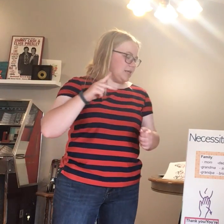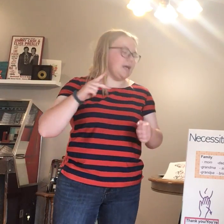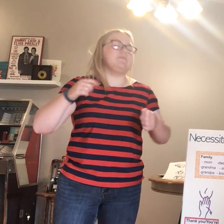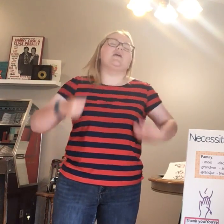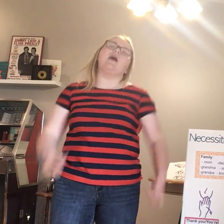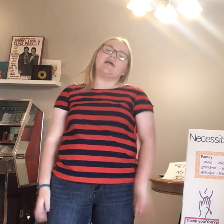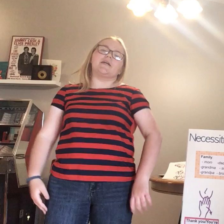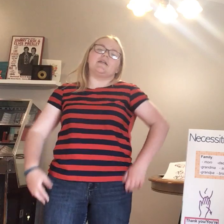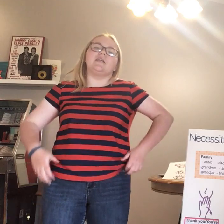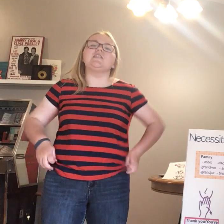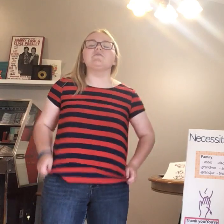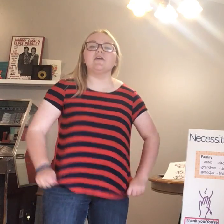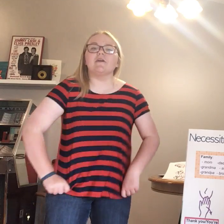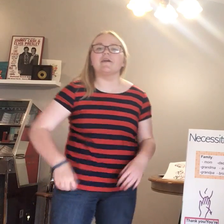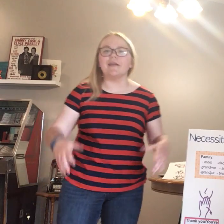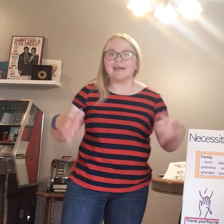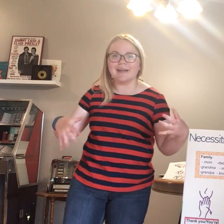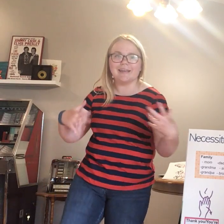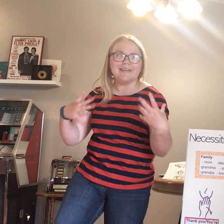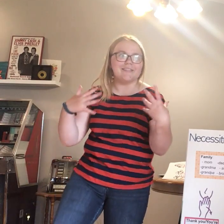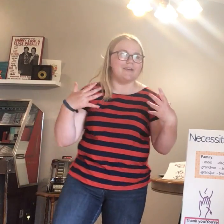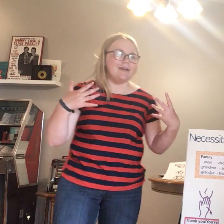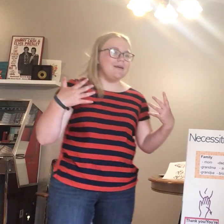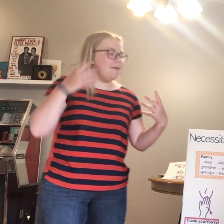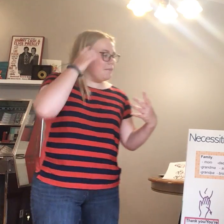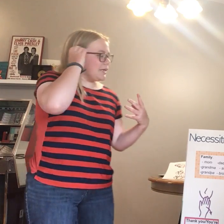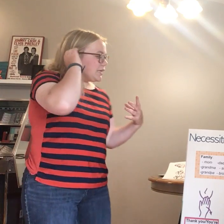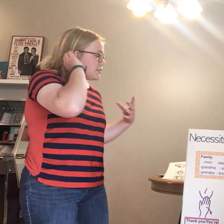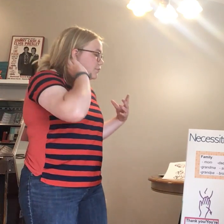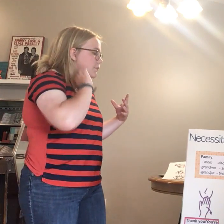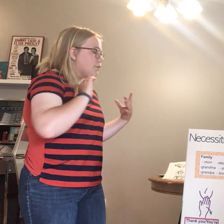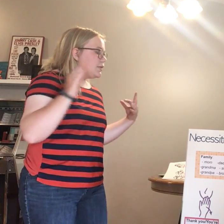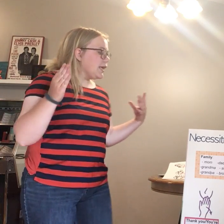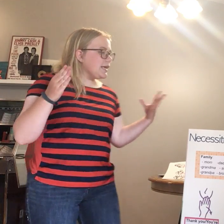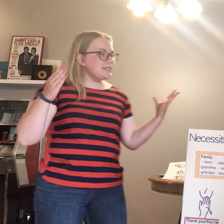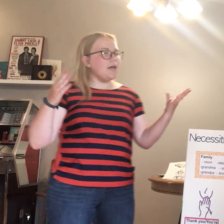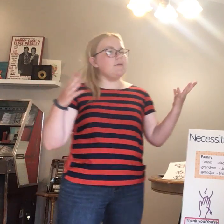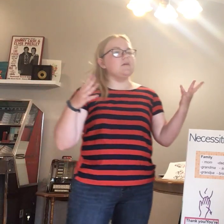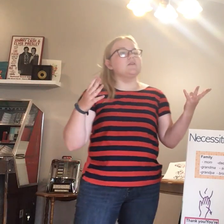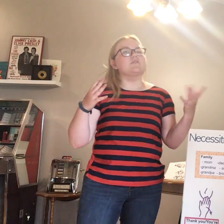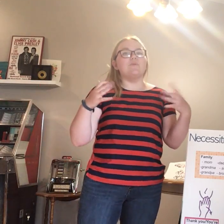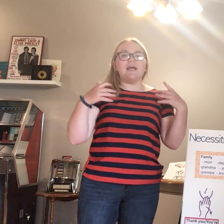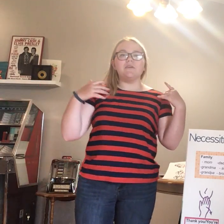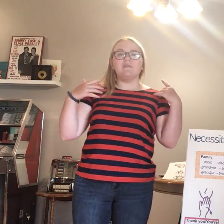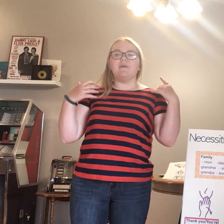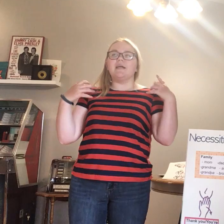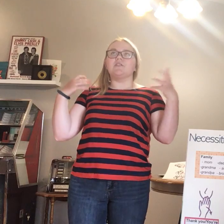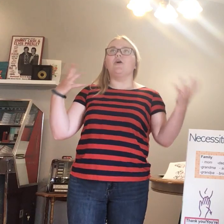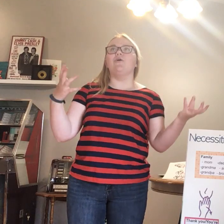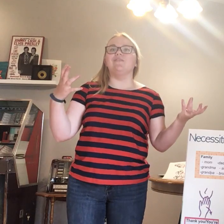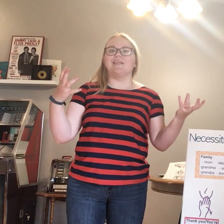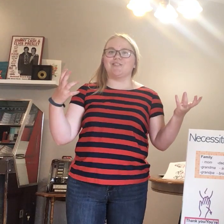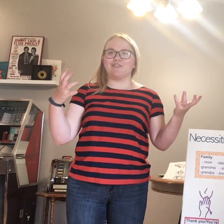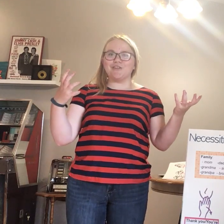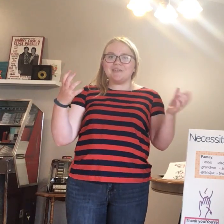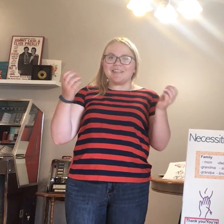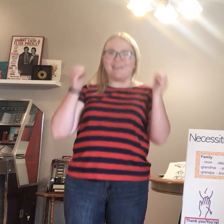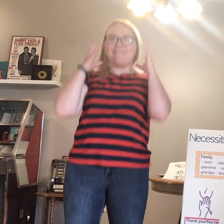I'm tired. This is where you really got to get into it. Because with ASL, the way you convey tone is through your